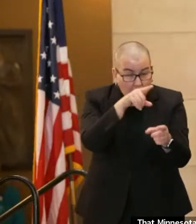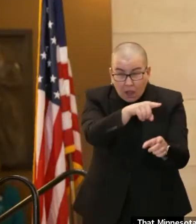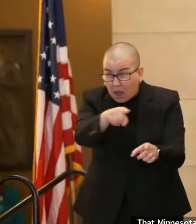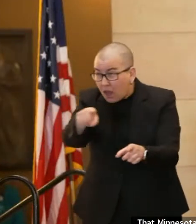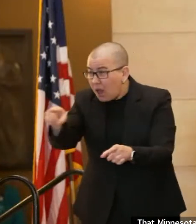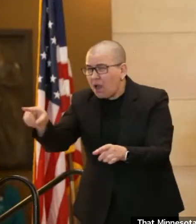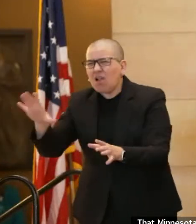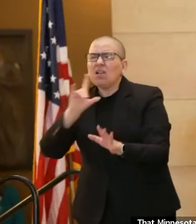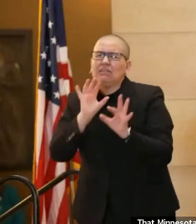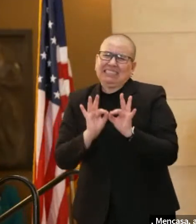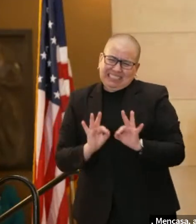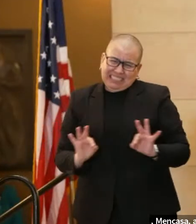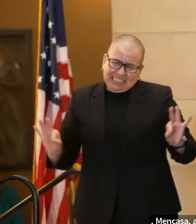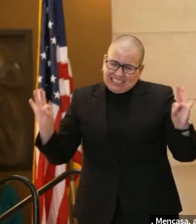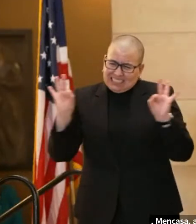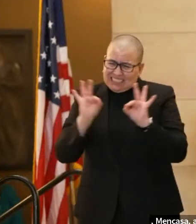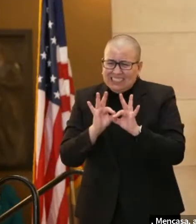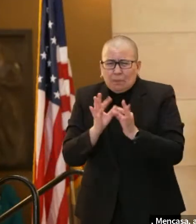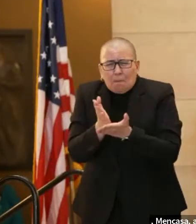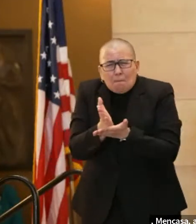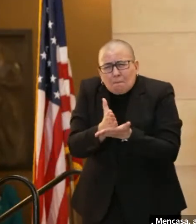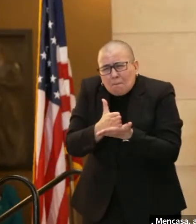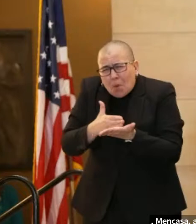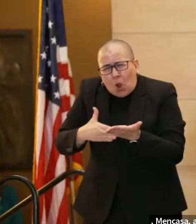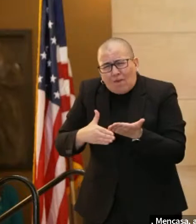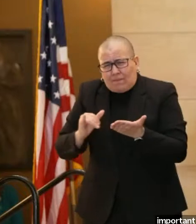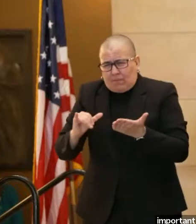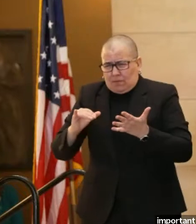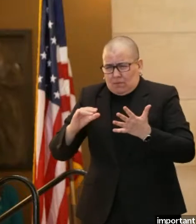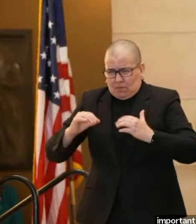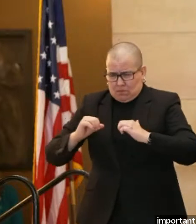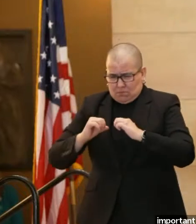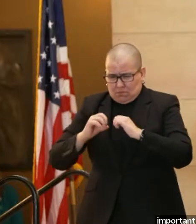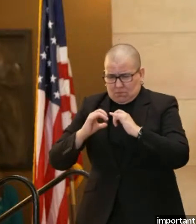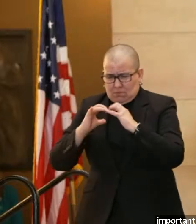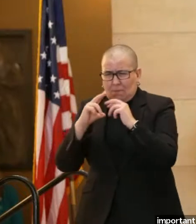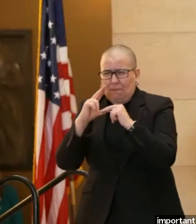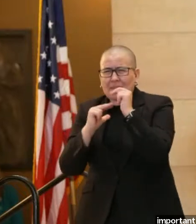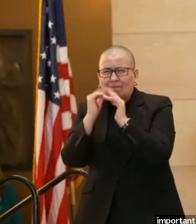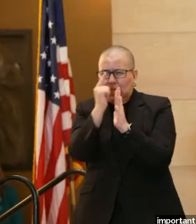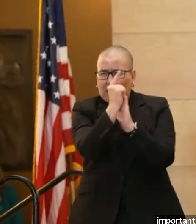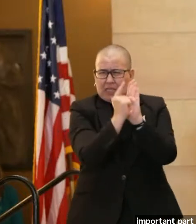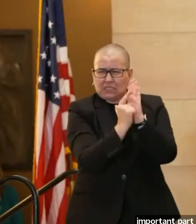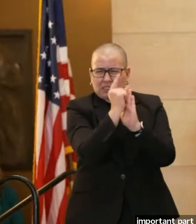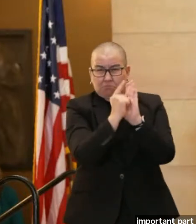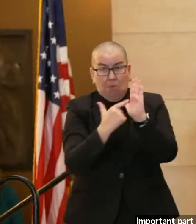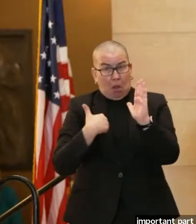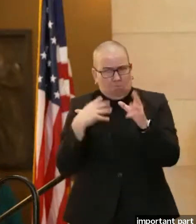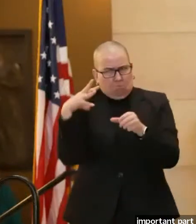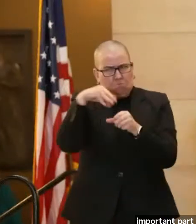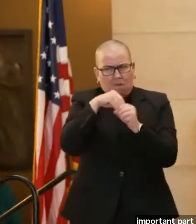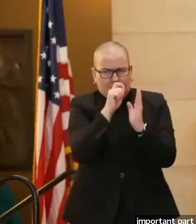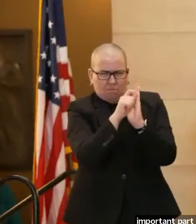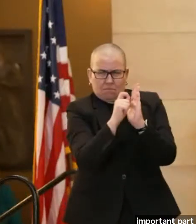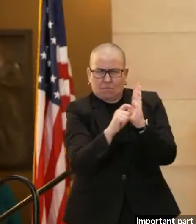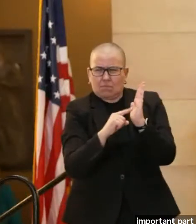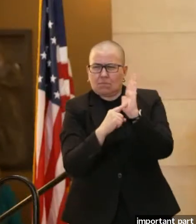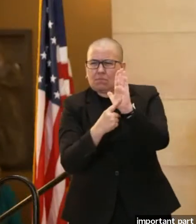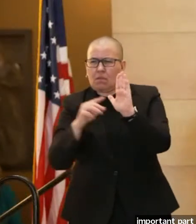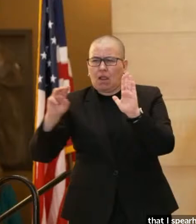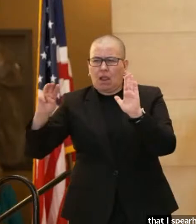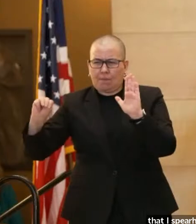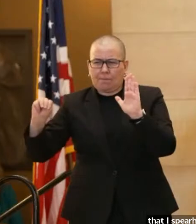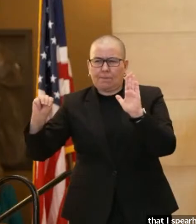in crafting and constructing legislation that I spearheaded that created the Missing and Murdered Indigenous